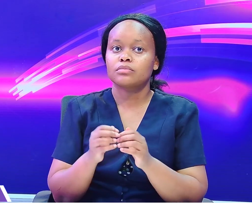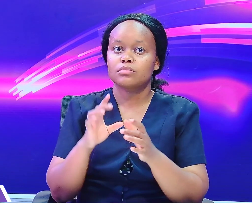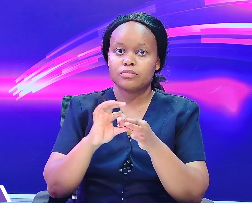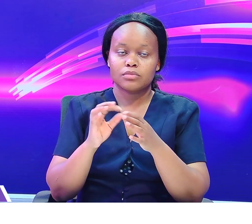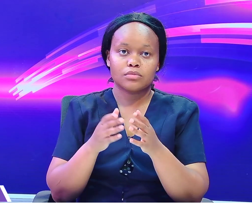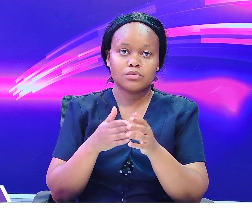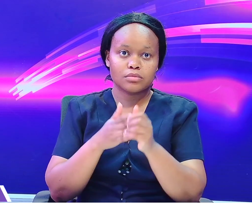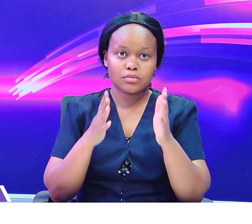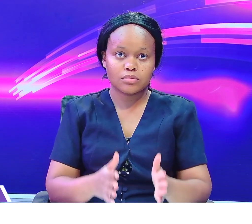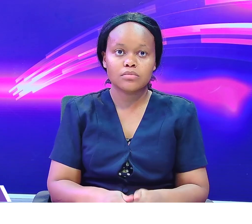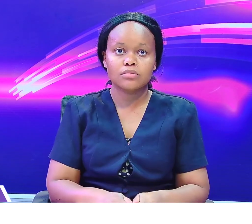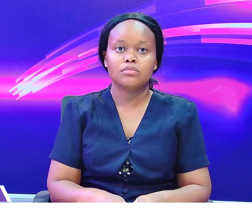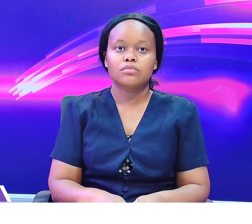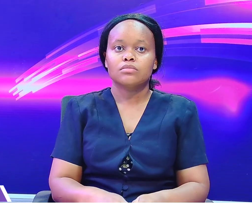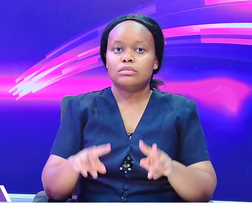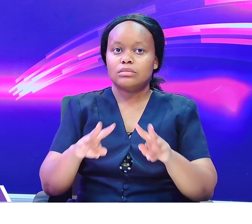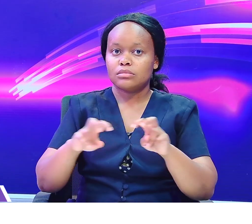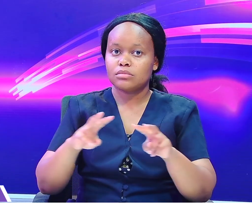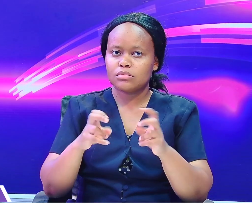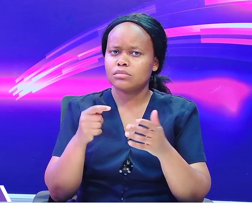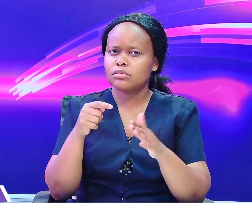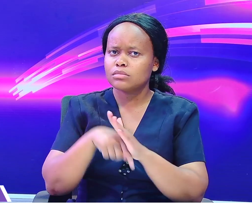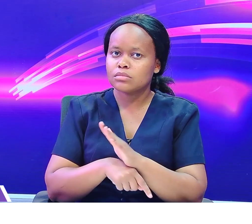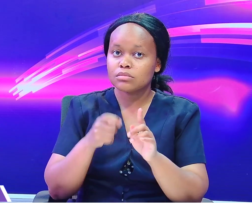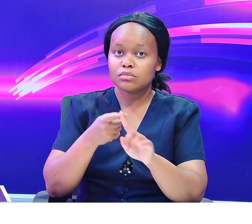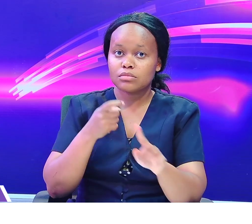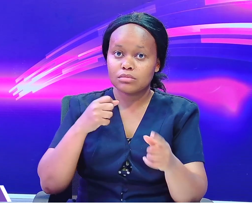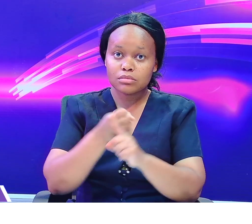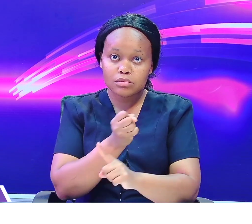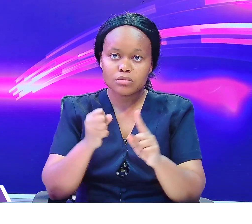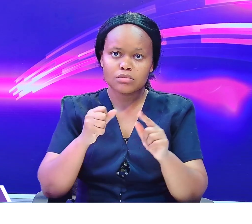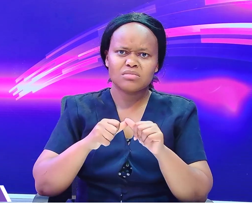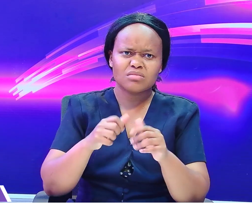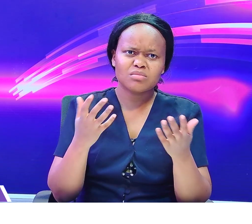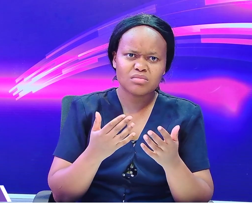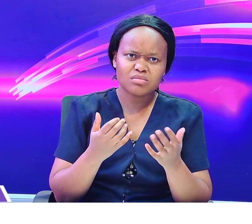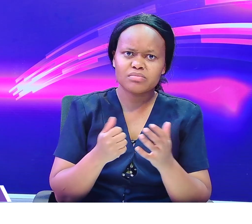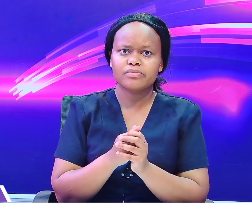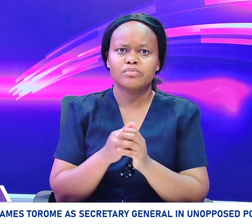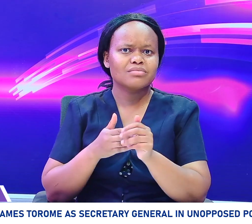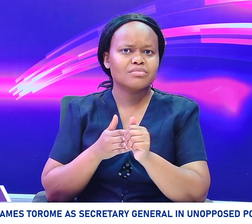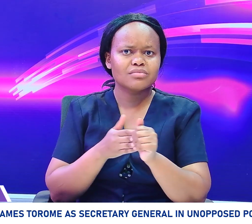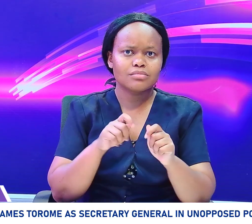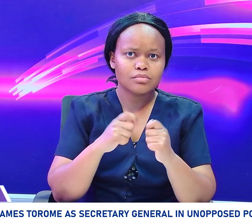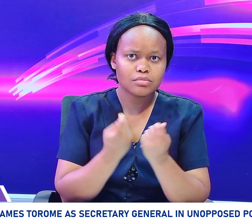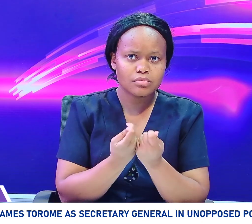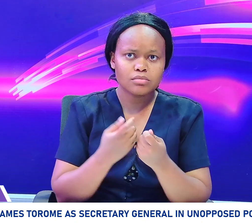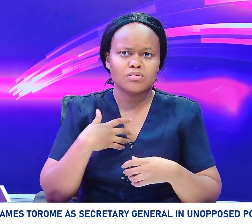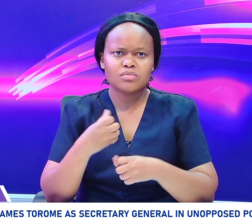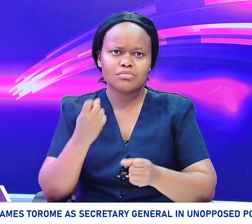Delegates, drawn from various counties, unanimously endorsed the leadership term, citing strong performance and